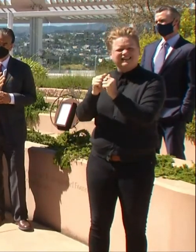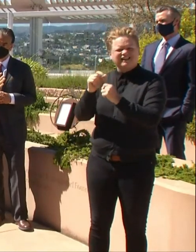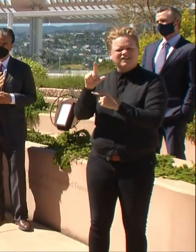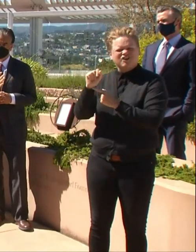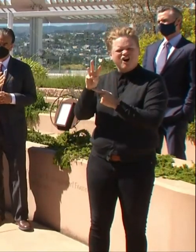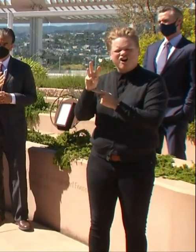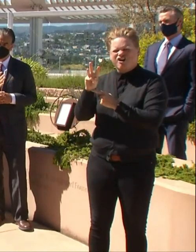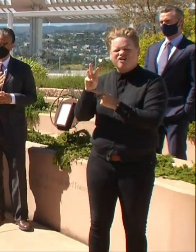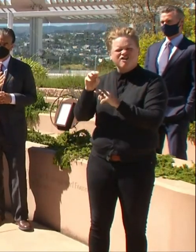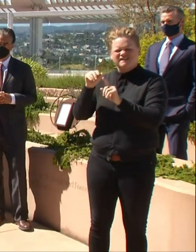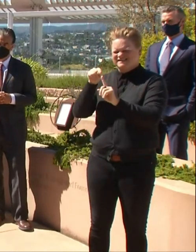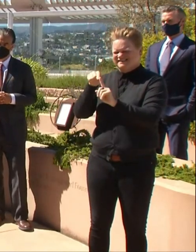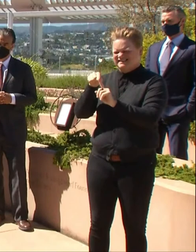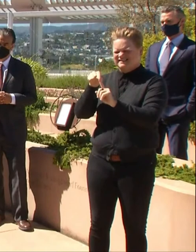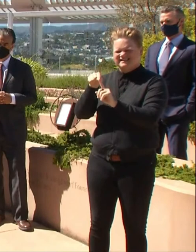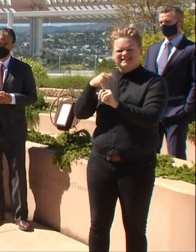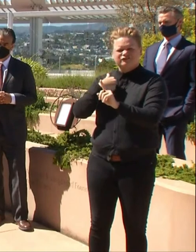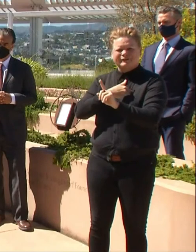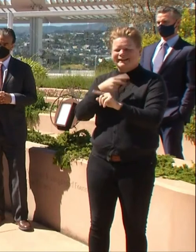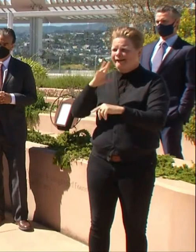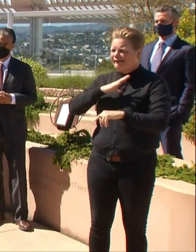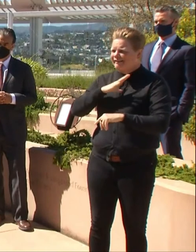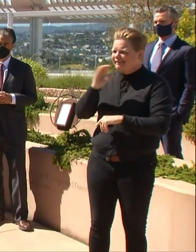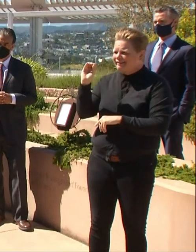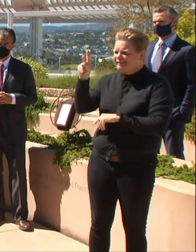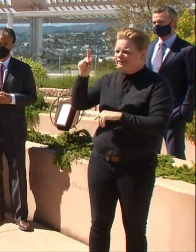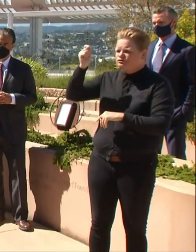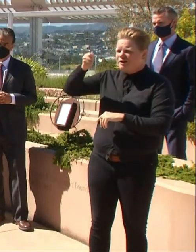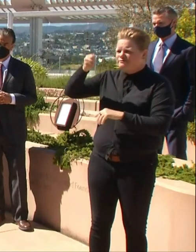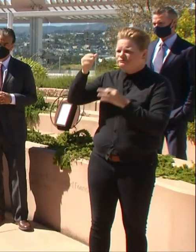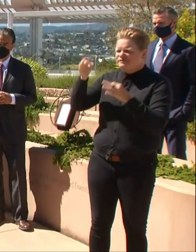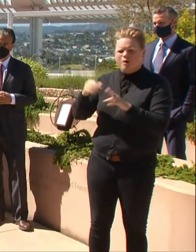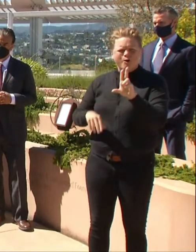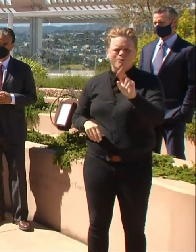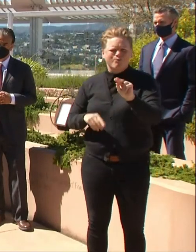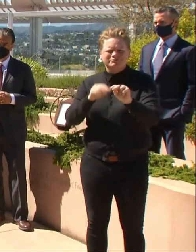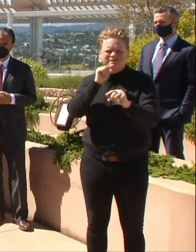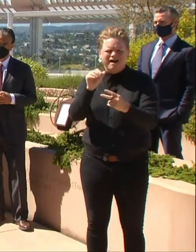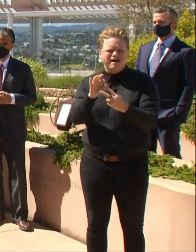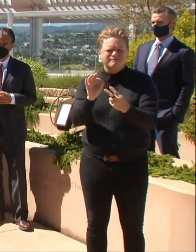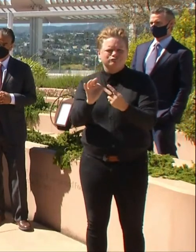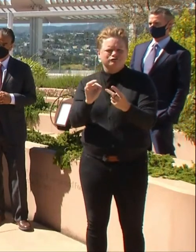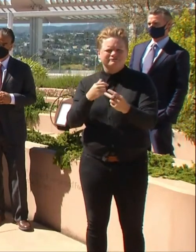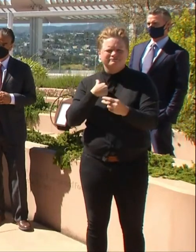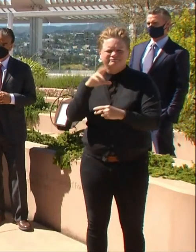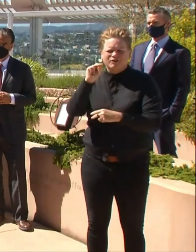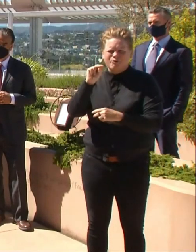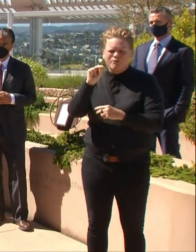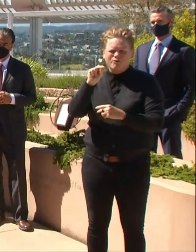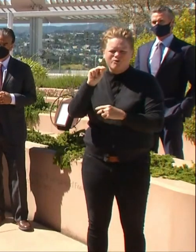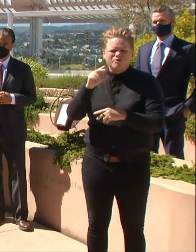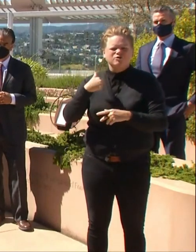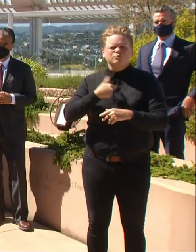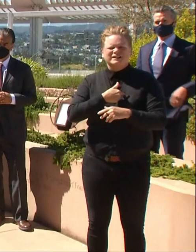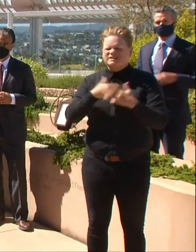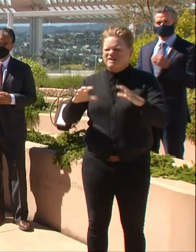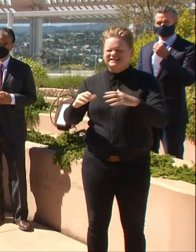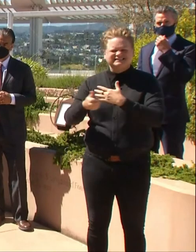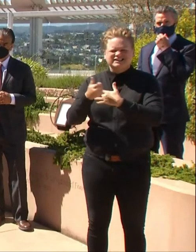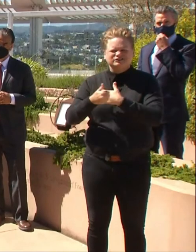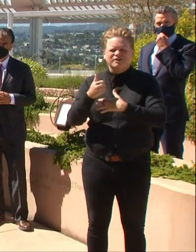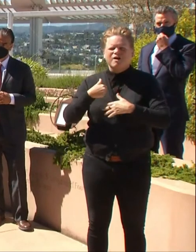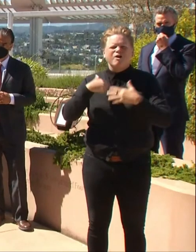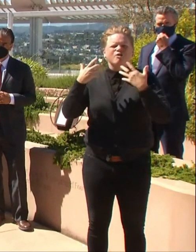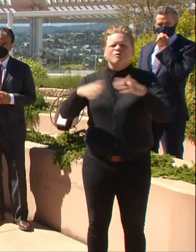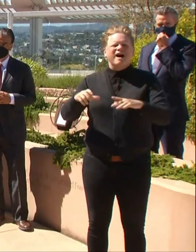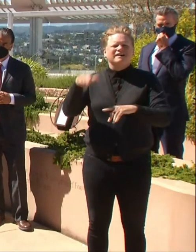here. We don't want to see another person, another child lost to gun violence in this city,